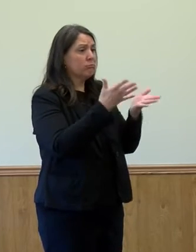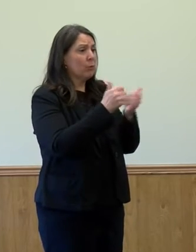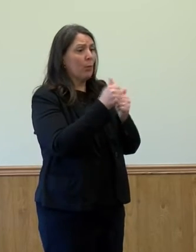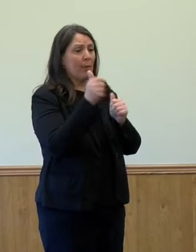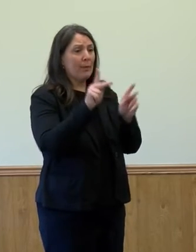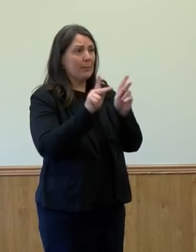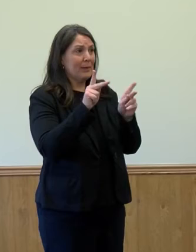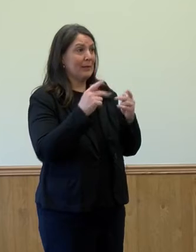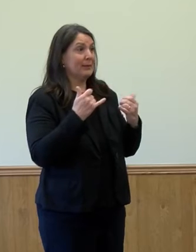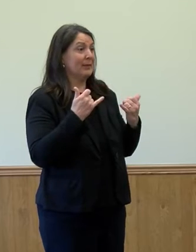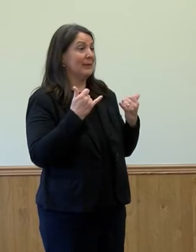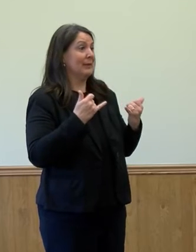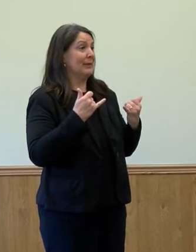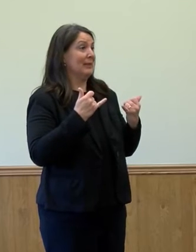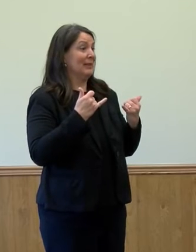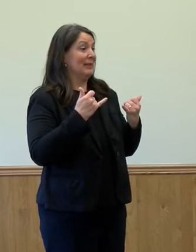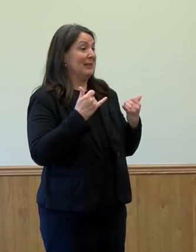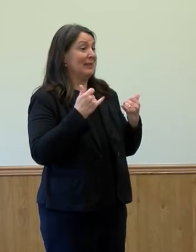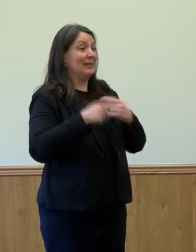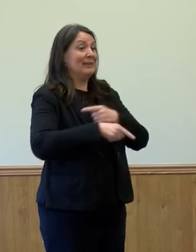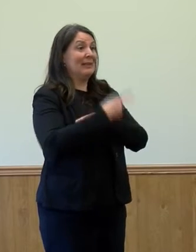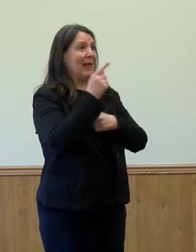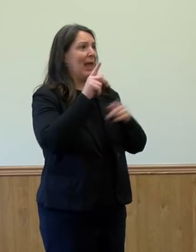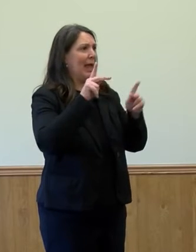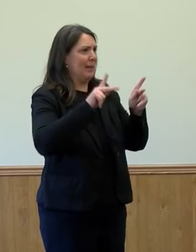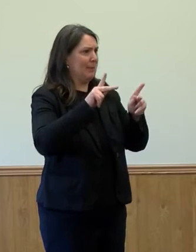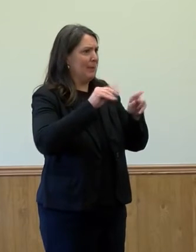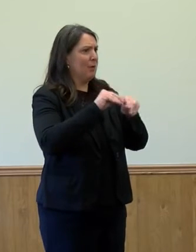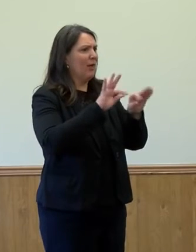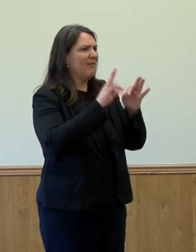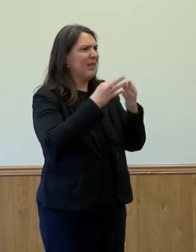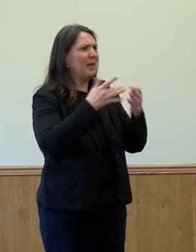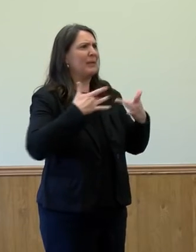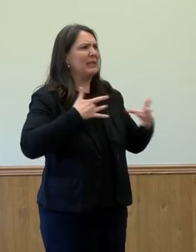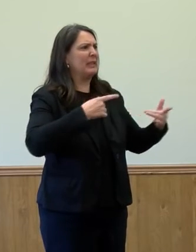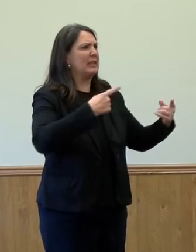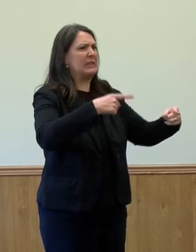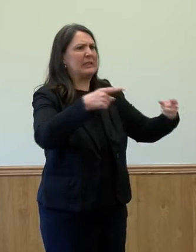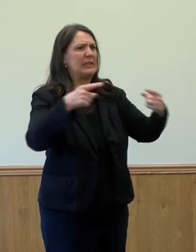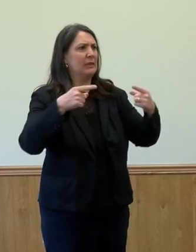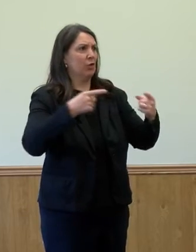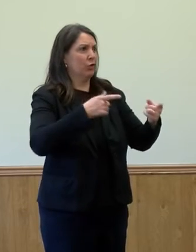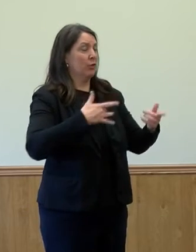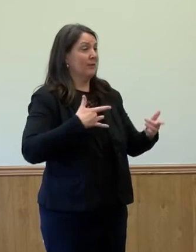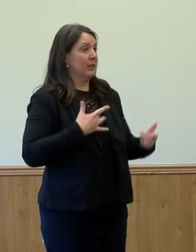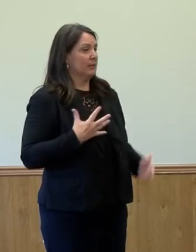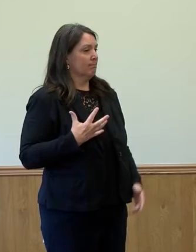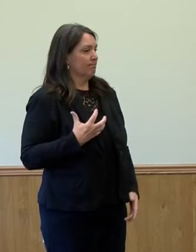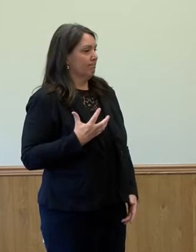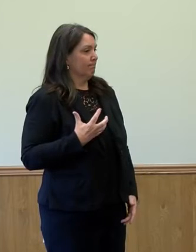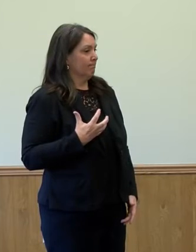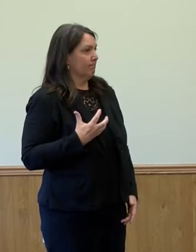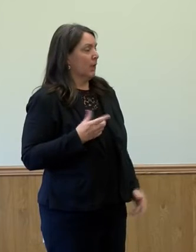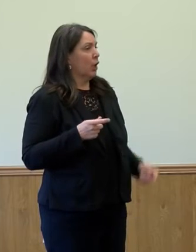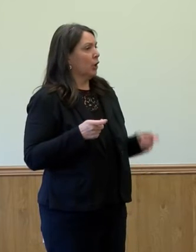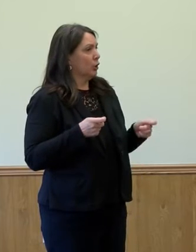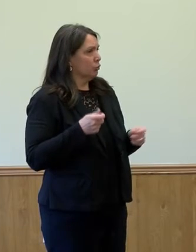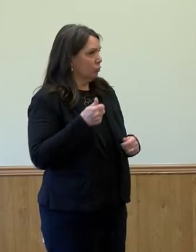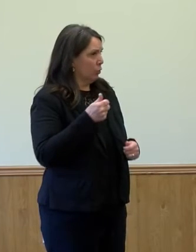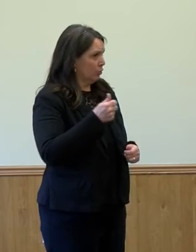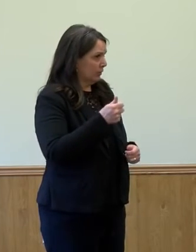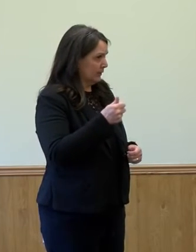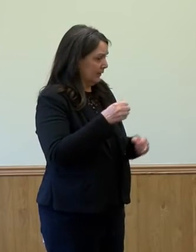are many divisive issues among family members. If you begin to feel that irritating feeling, take control of yourself in the